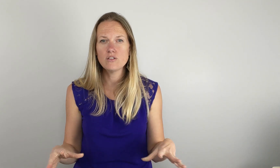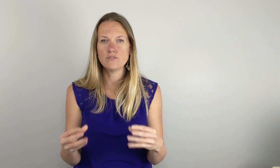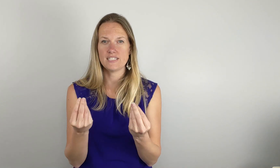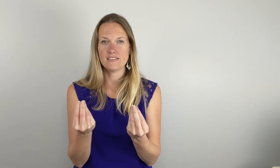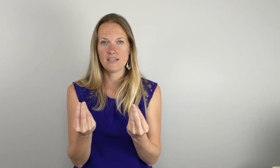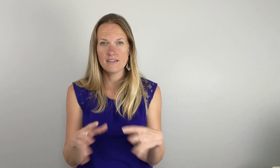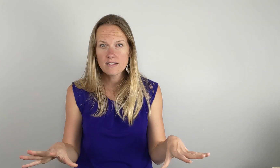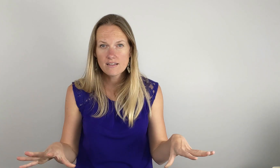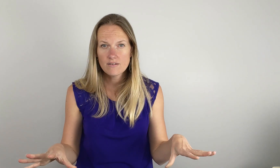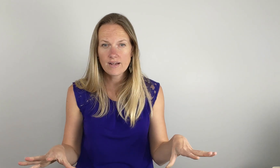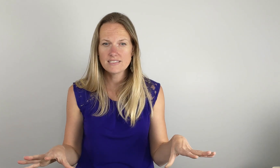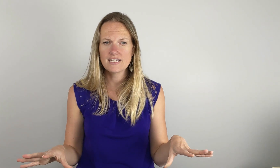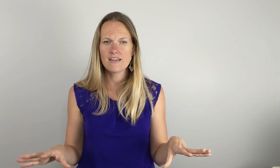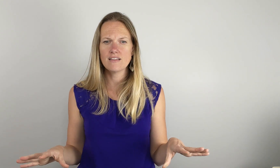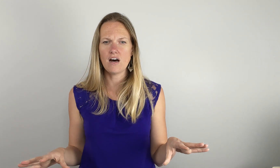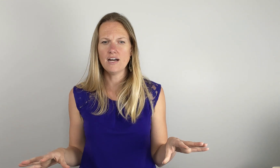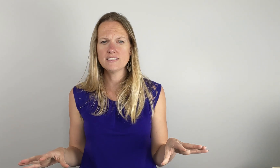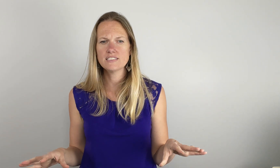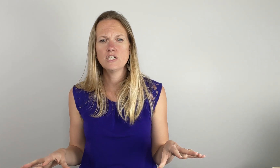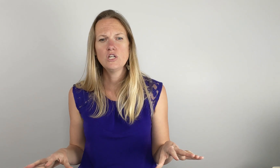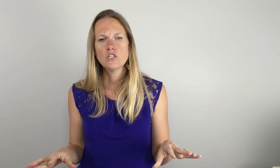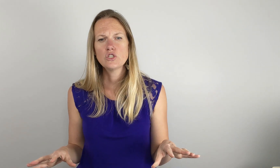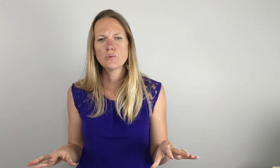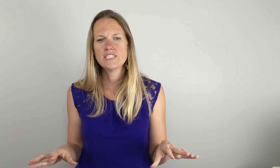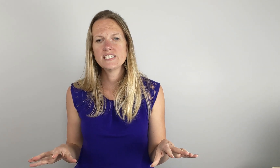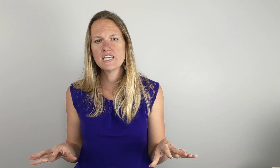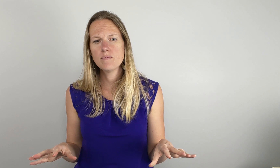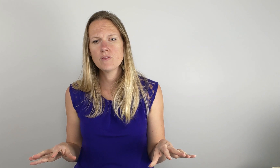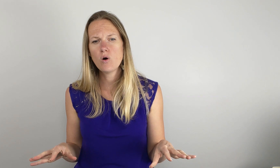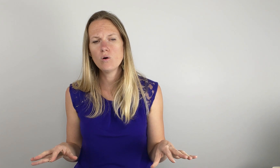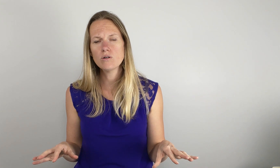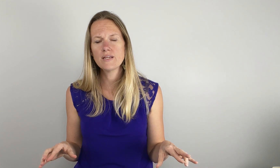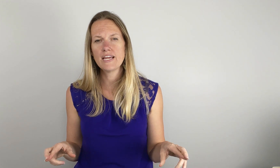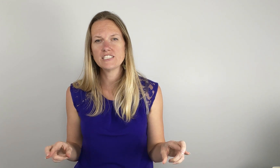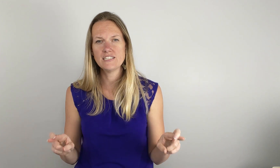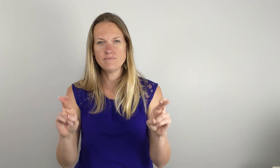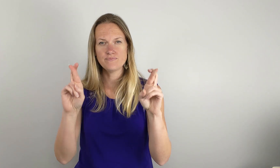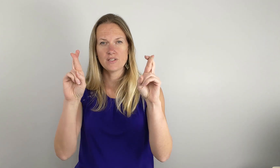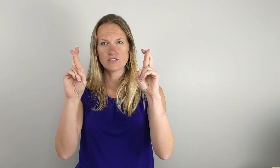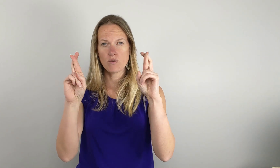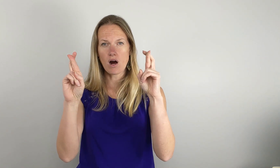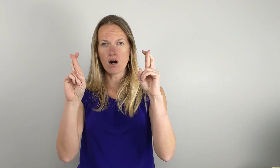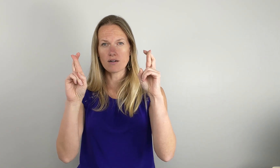lose it, okay? Reconcile the lost. To redeem the whole creation, so